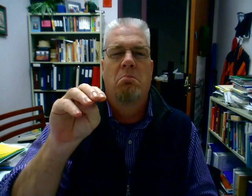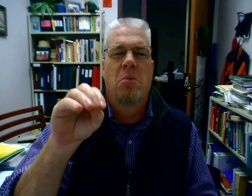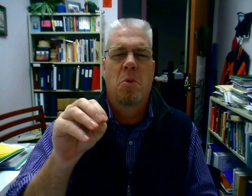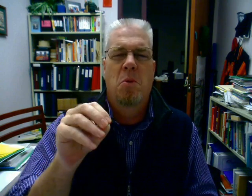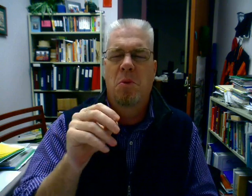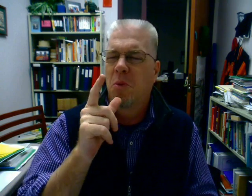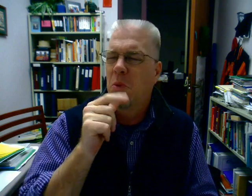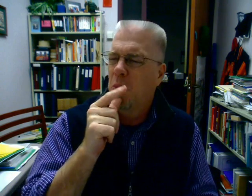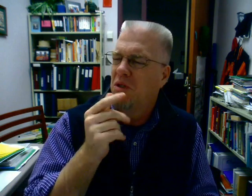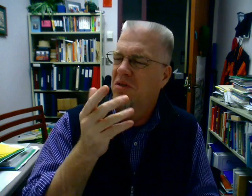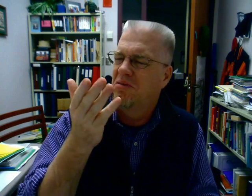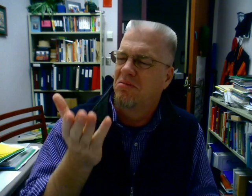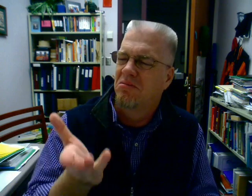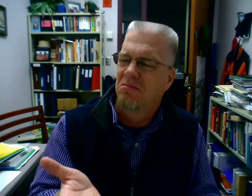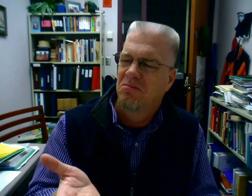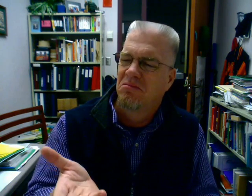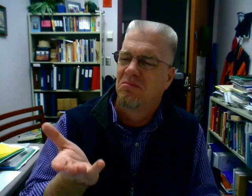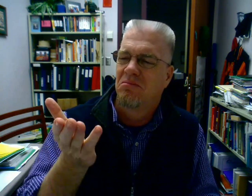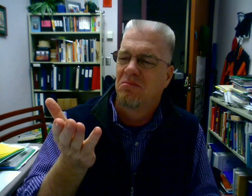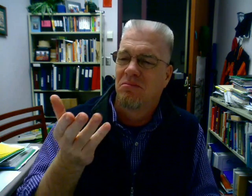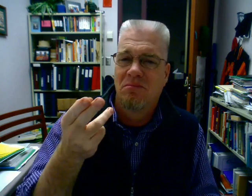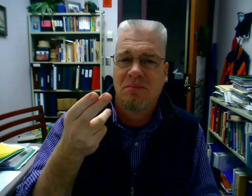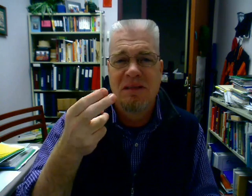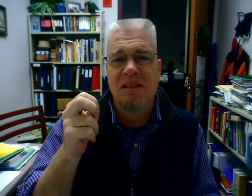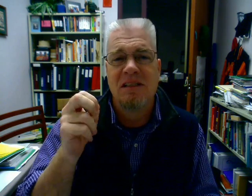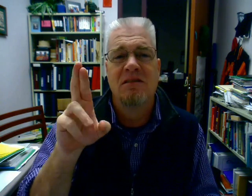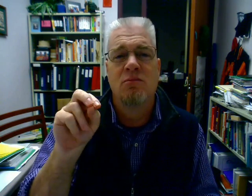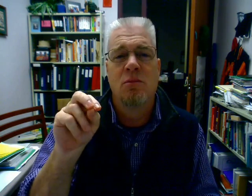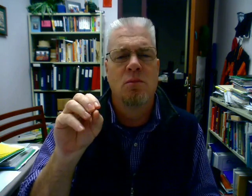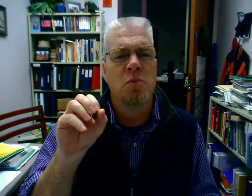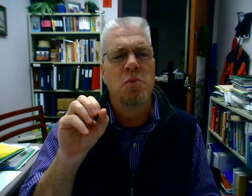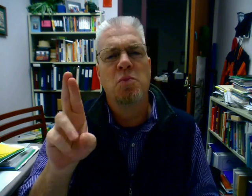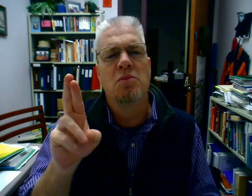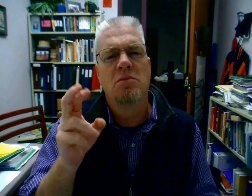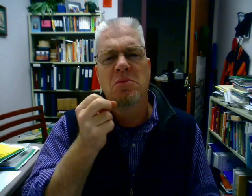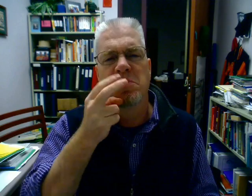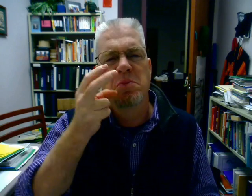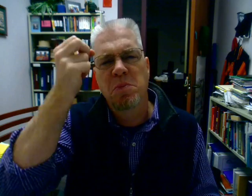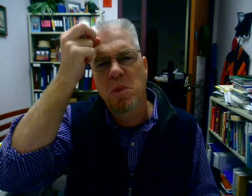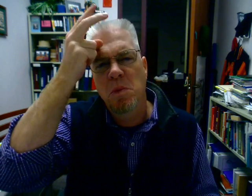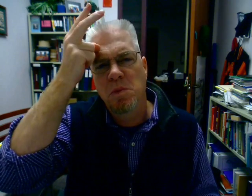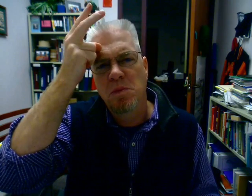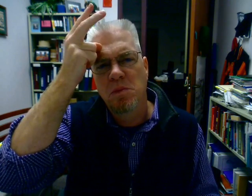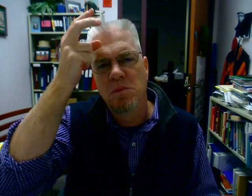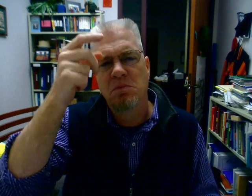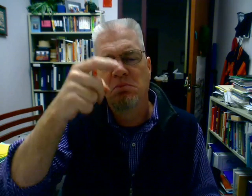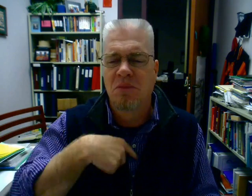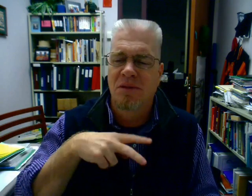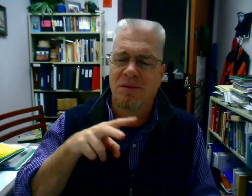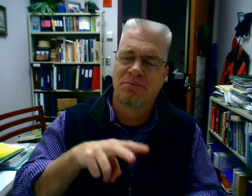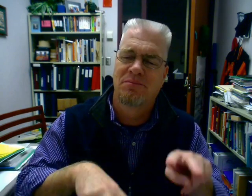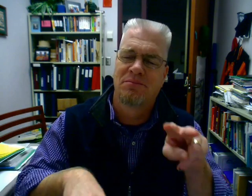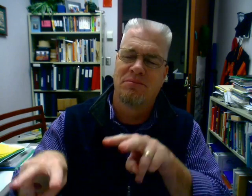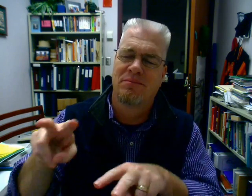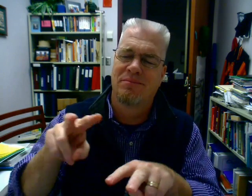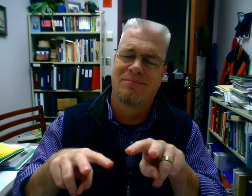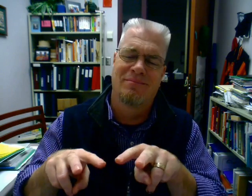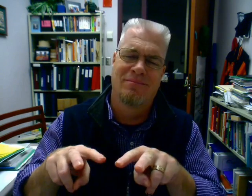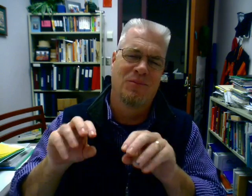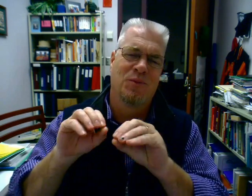always open. So I'm going to trust what I see as opposed to what they tell me. But I will listen to them and take a look at